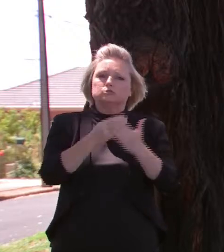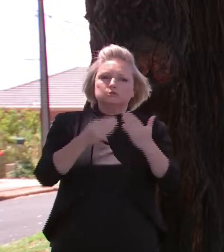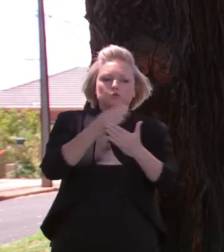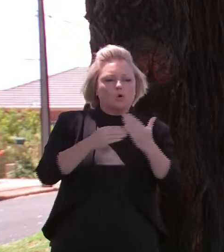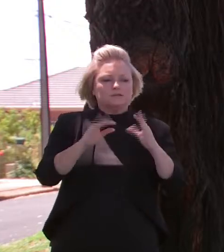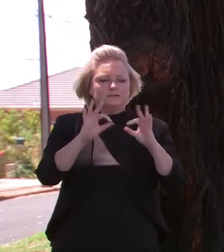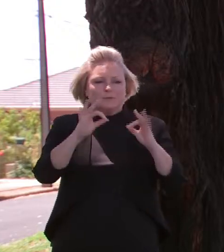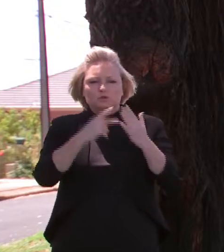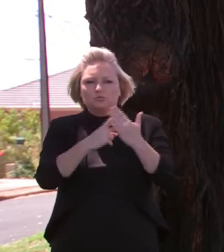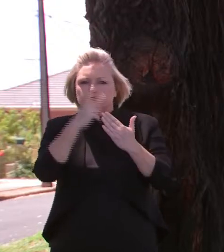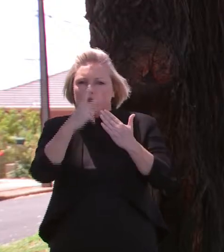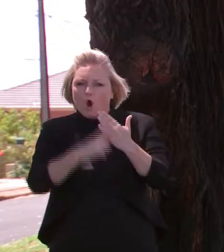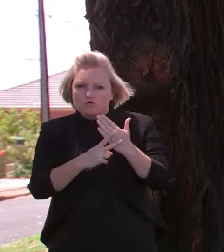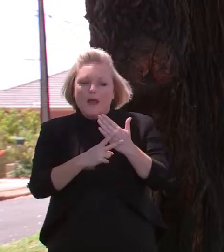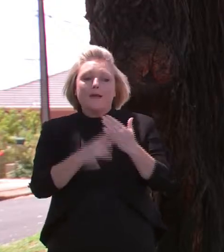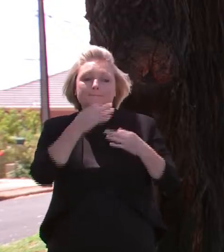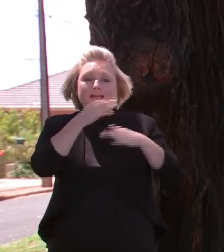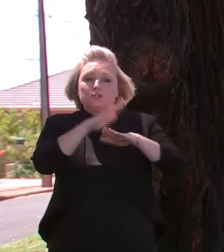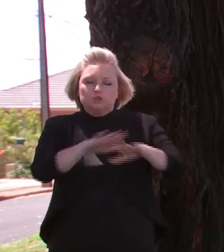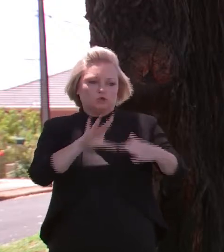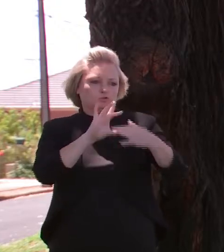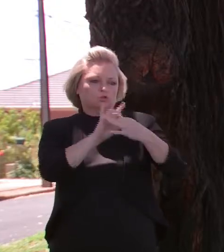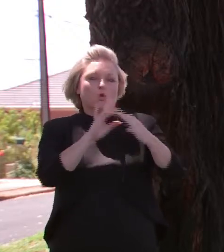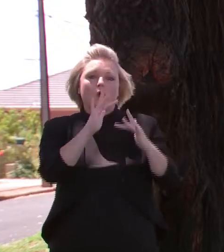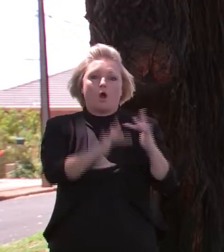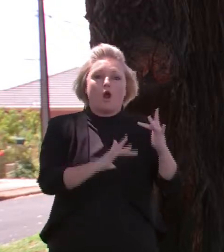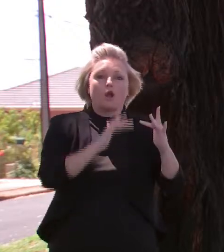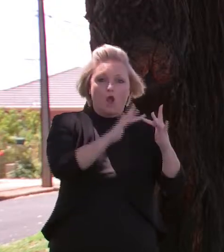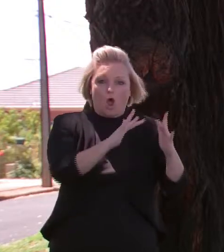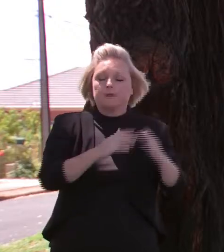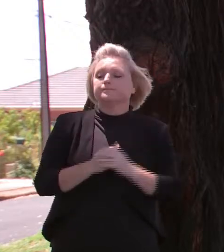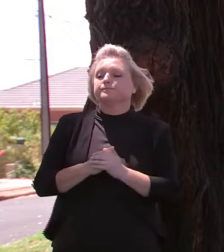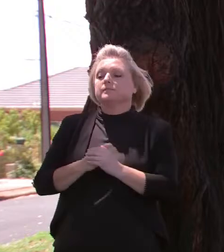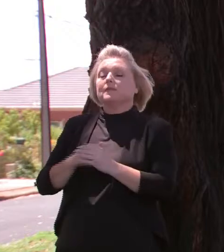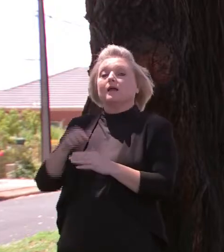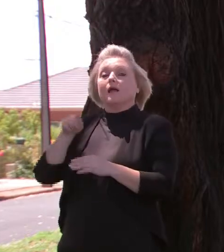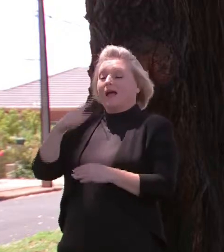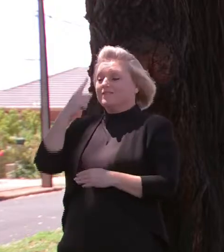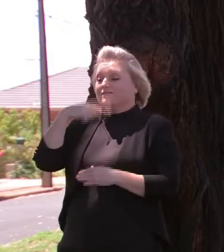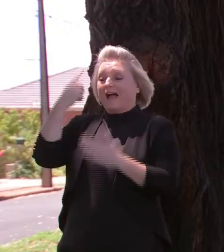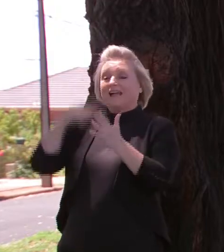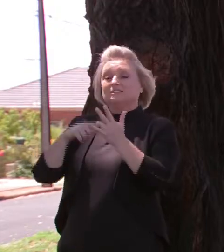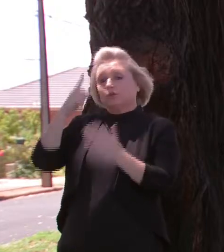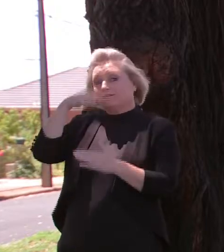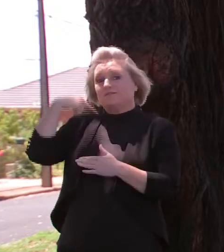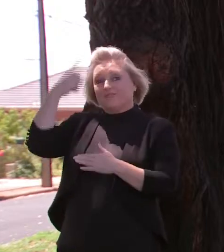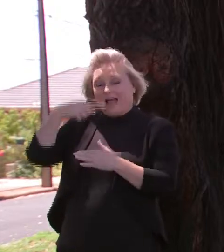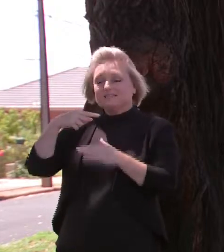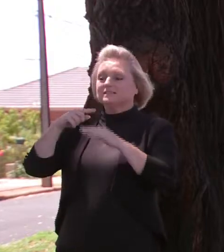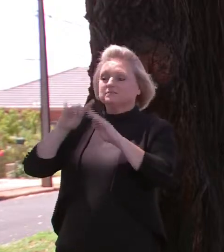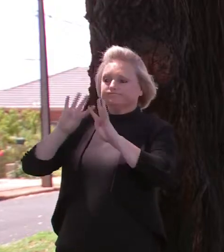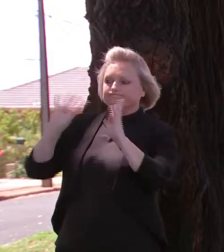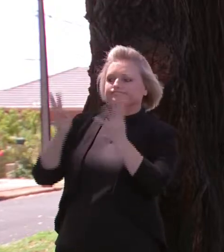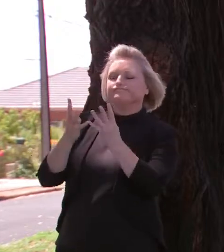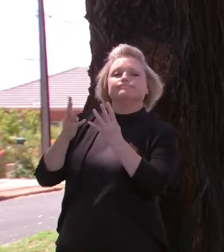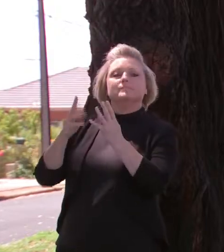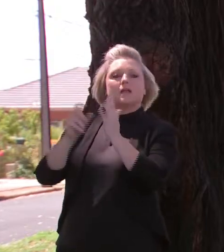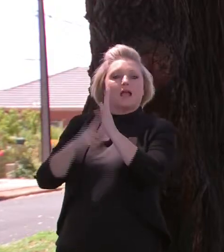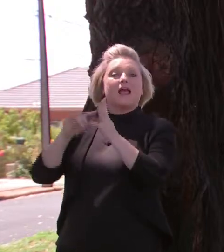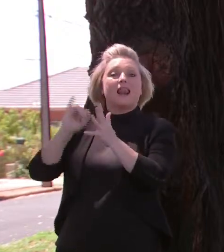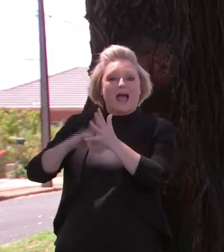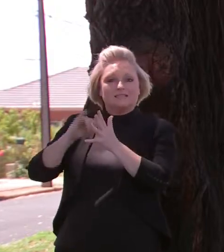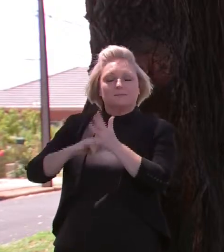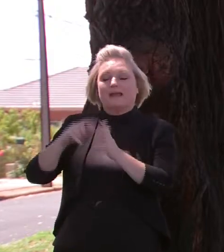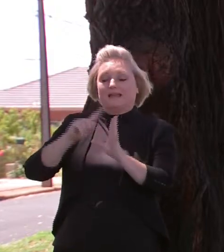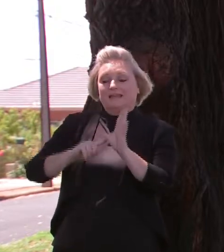the classroom. So for those students who are learning face-to-face, that's fantastic, and for those students in Years 2 to 6 and 9 to 11 who will